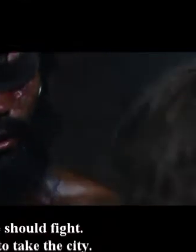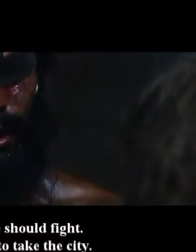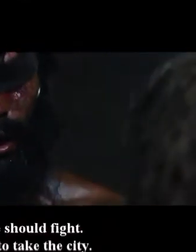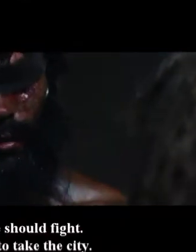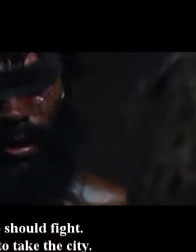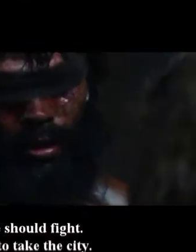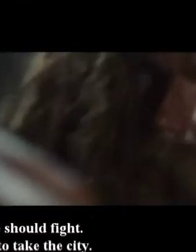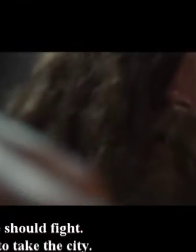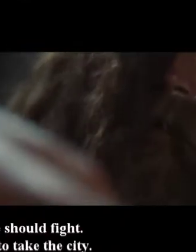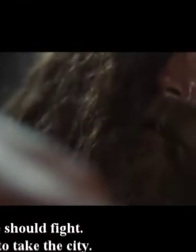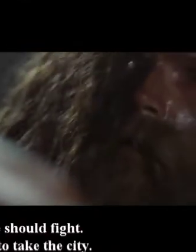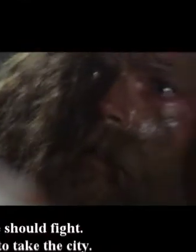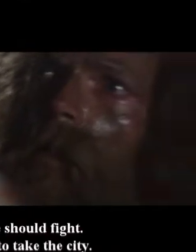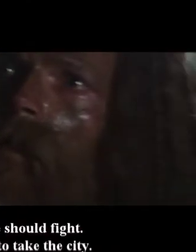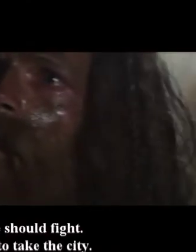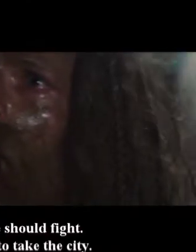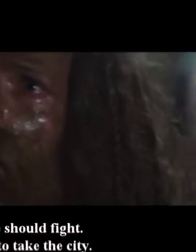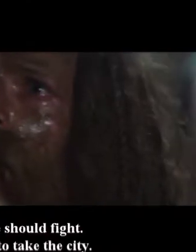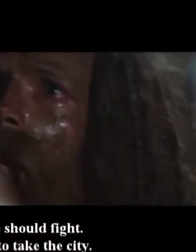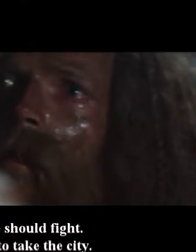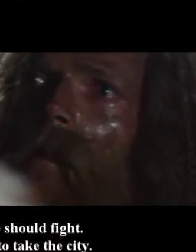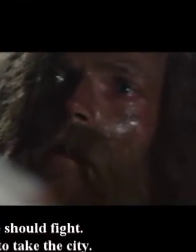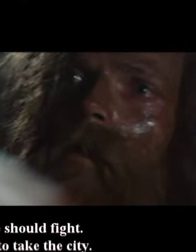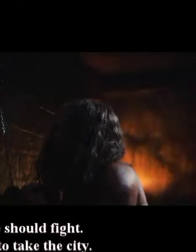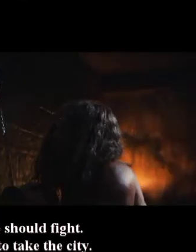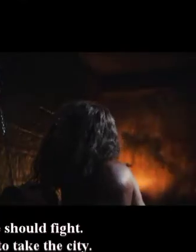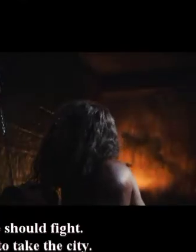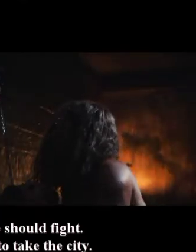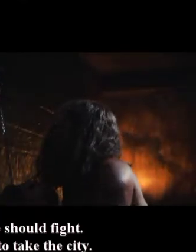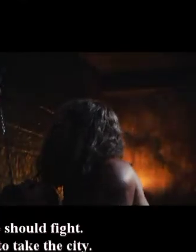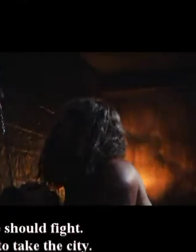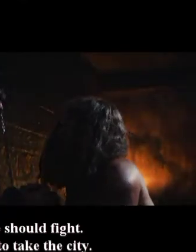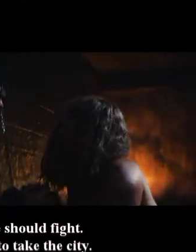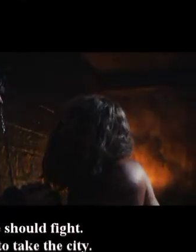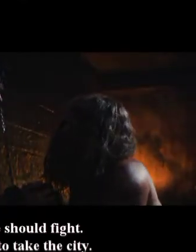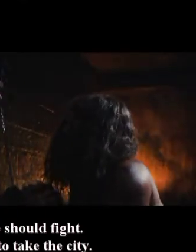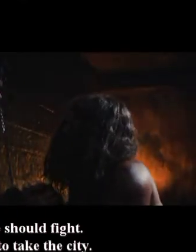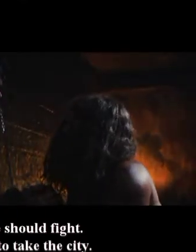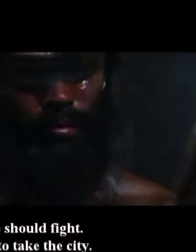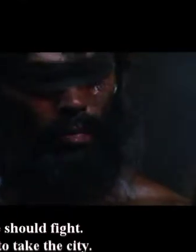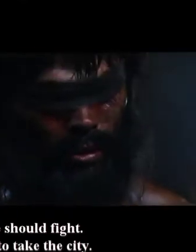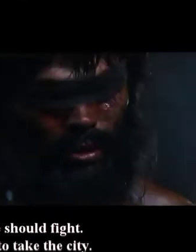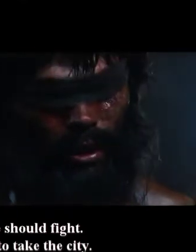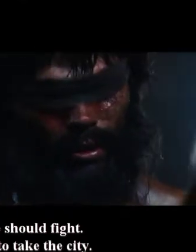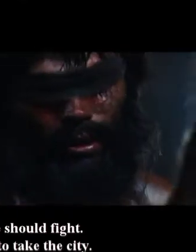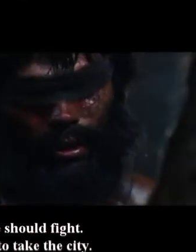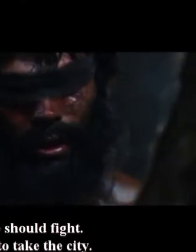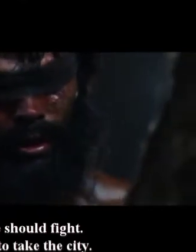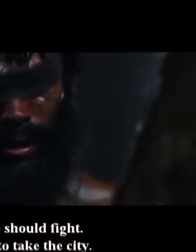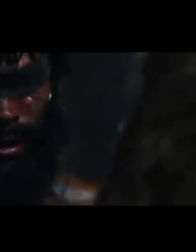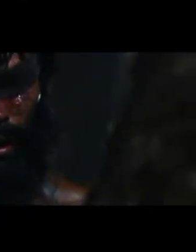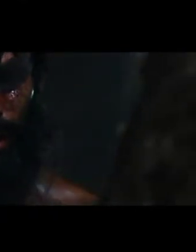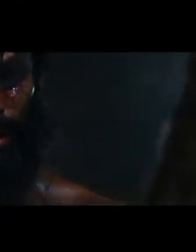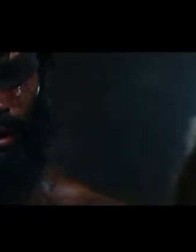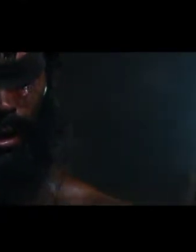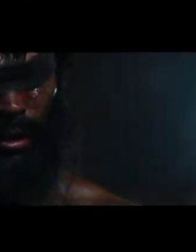You were right, Caleb. We should fight. Gather the men. Prepare to take the